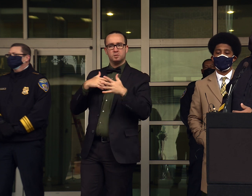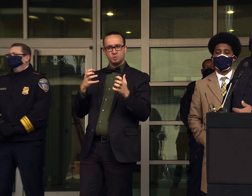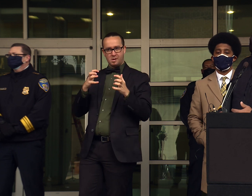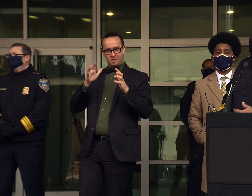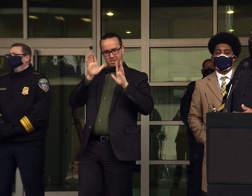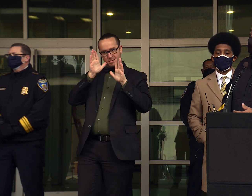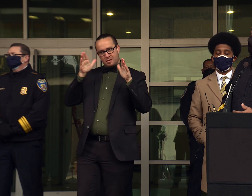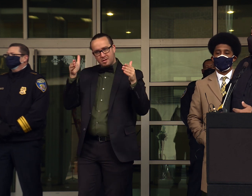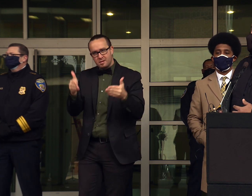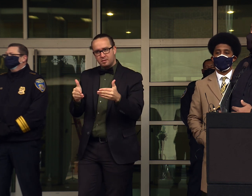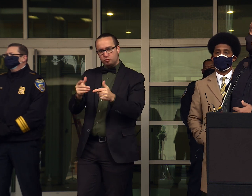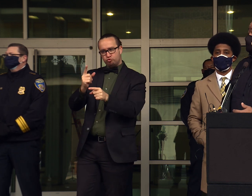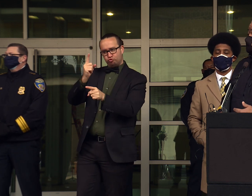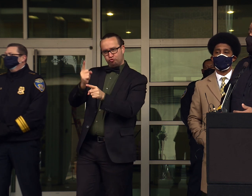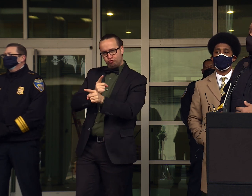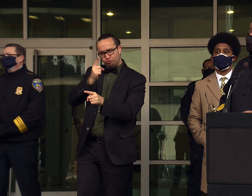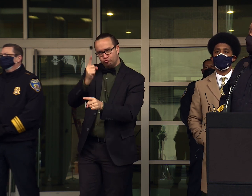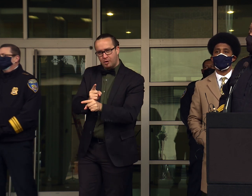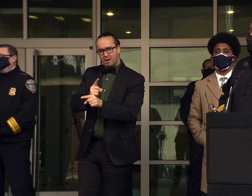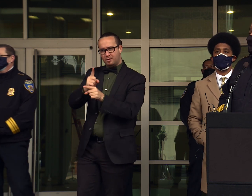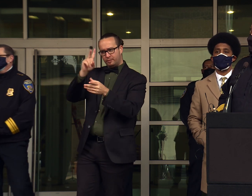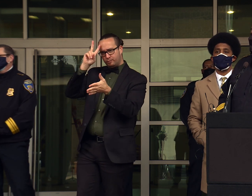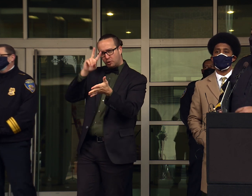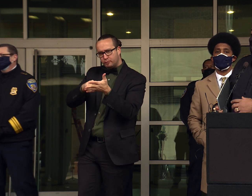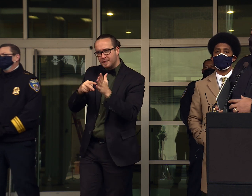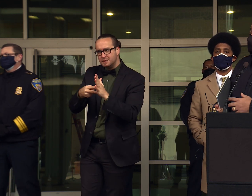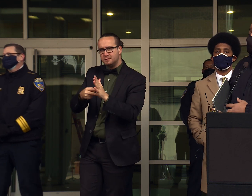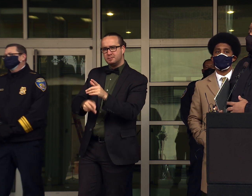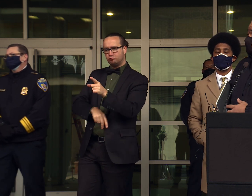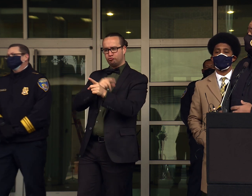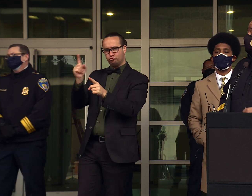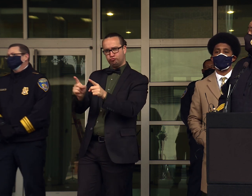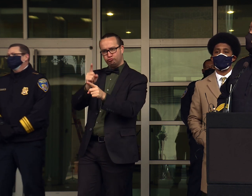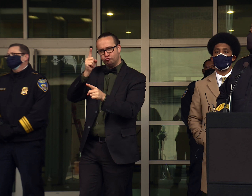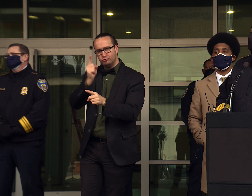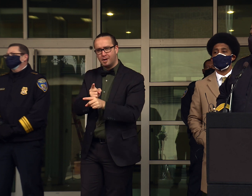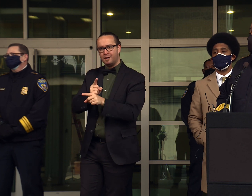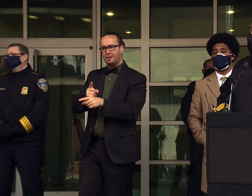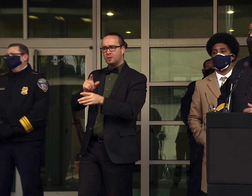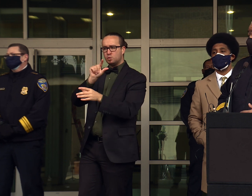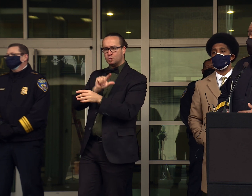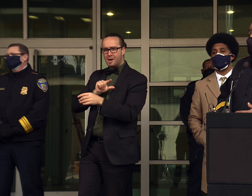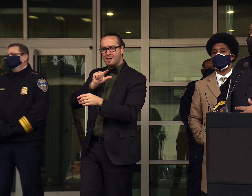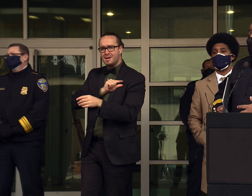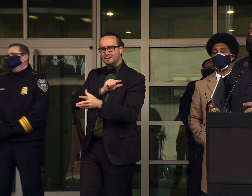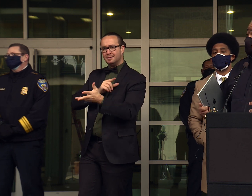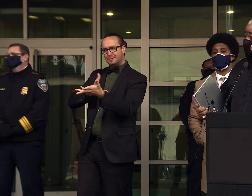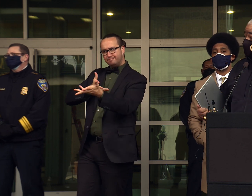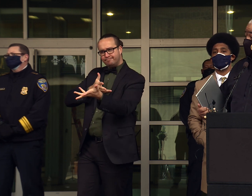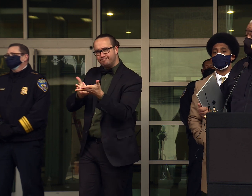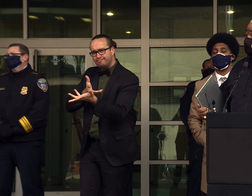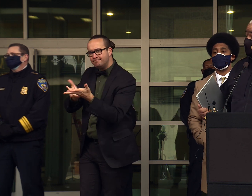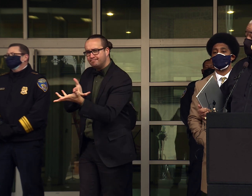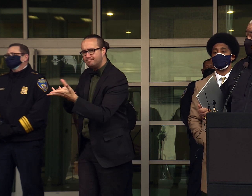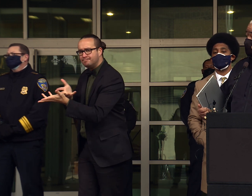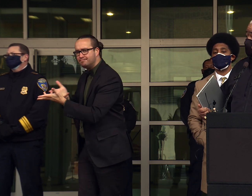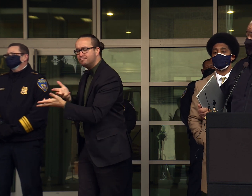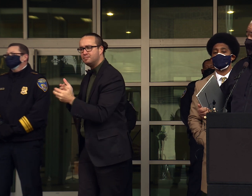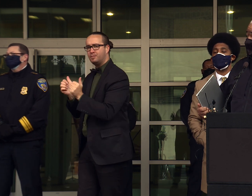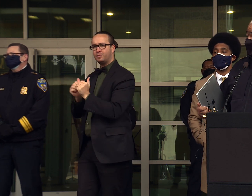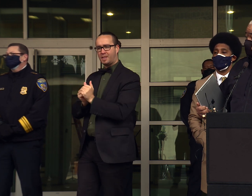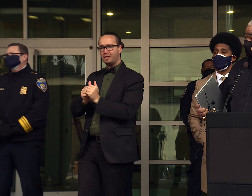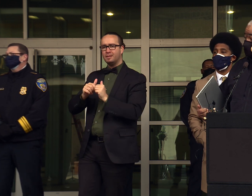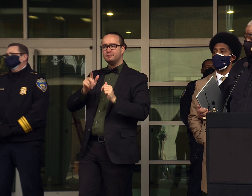quality community engagement and enforcement in those zones, fewer zones gives us more time to actually expand and flex